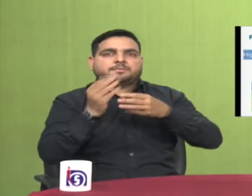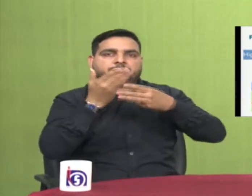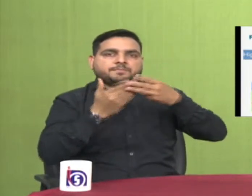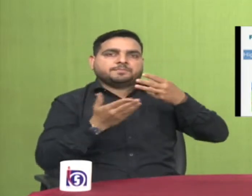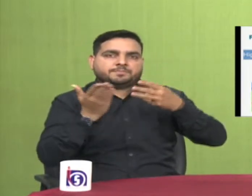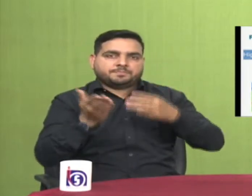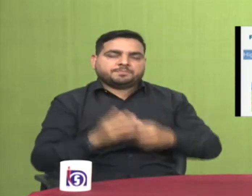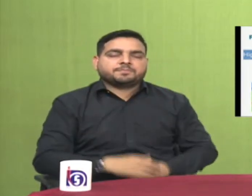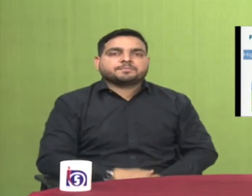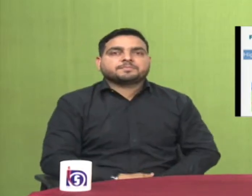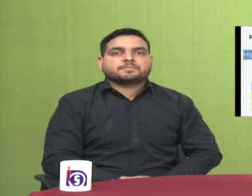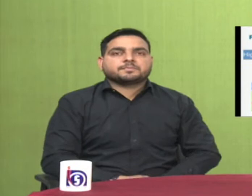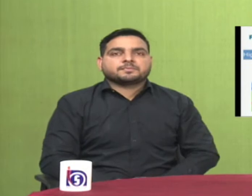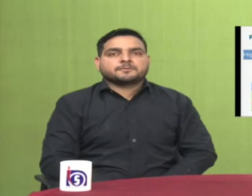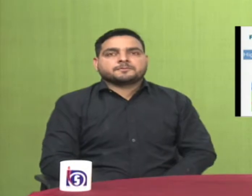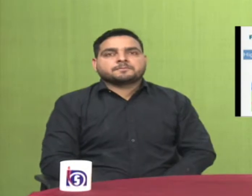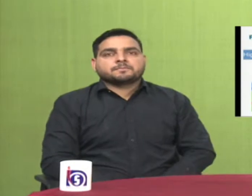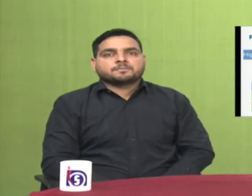And third is unable to think logically.